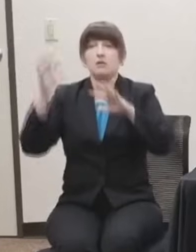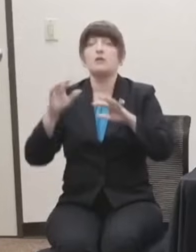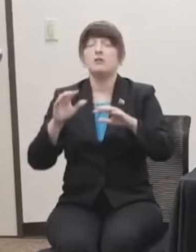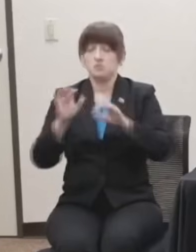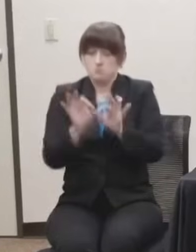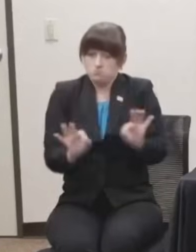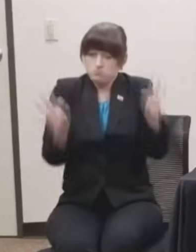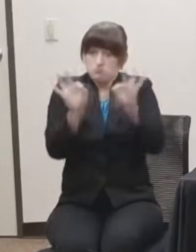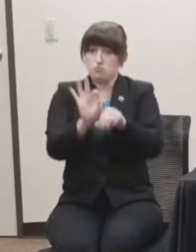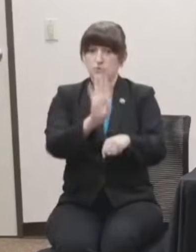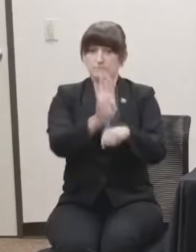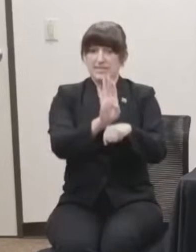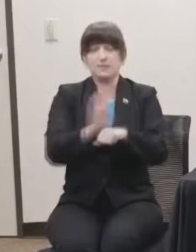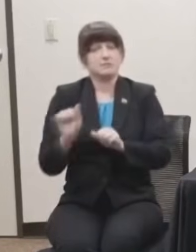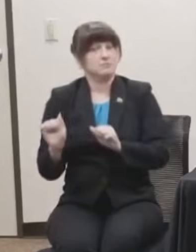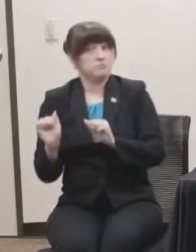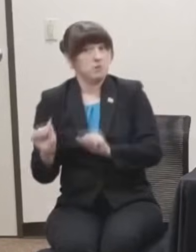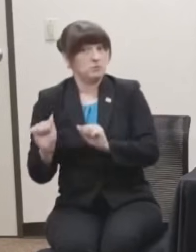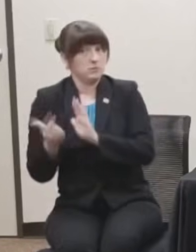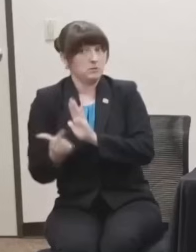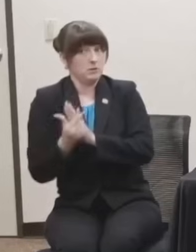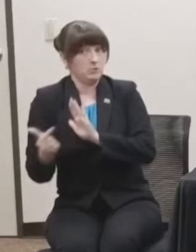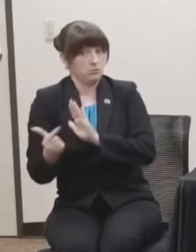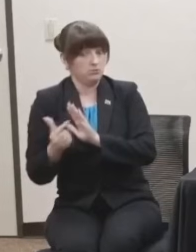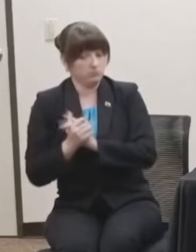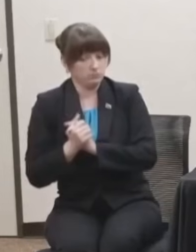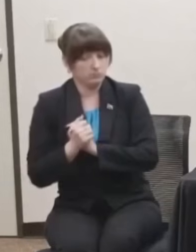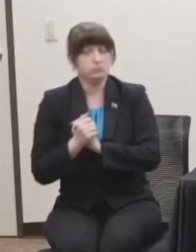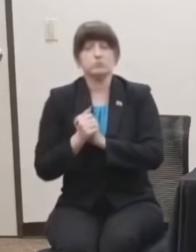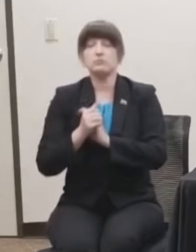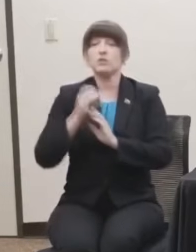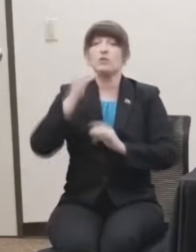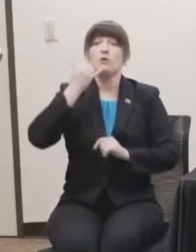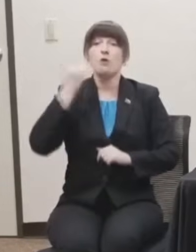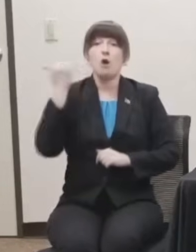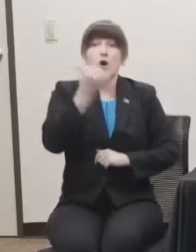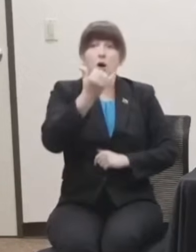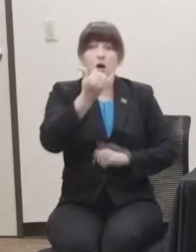Call only if you have specific information.